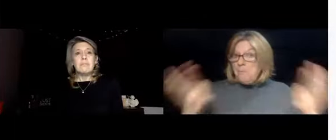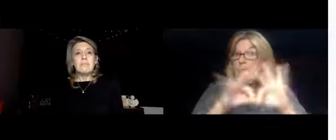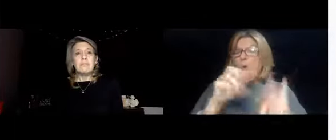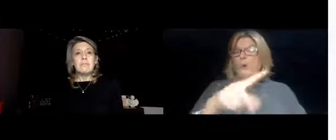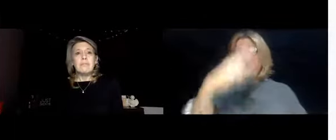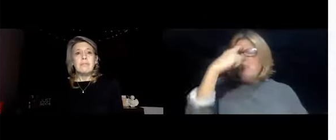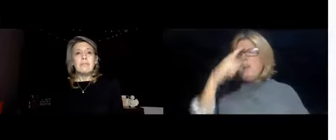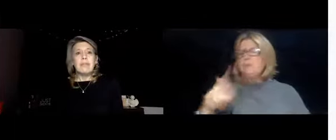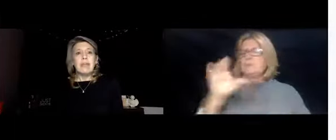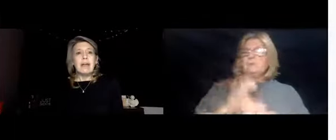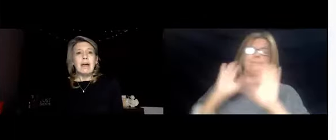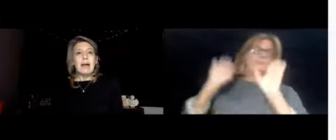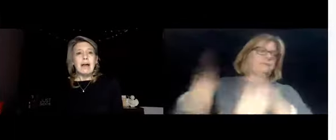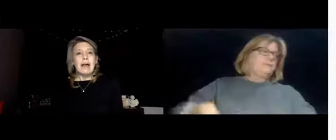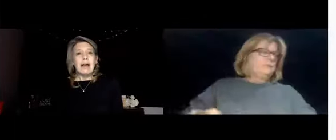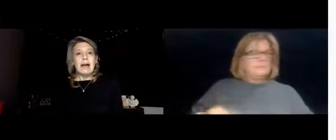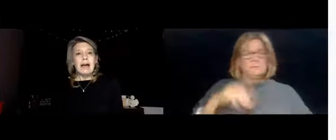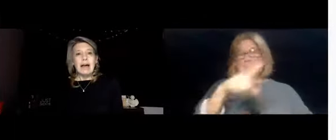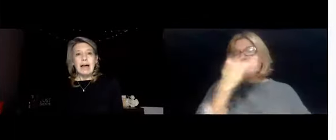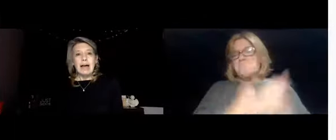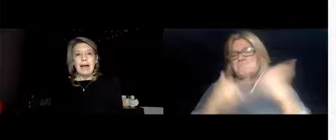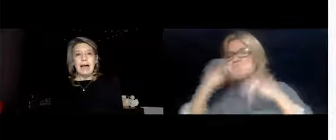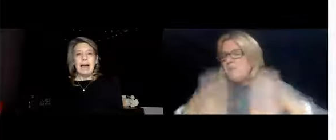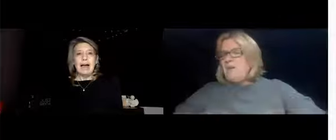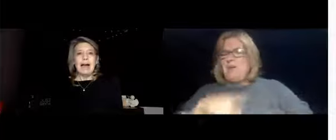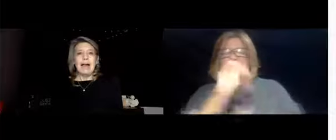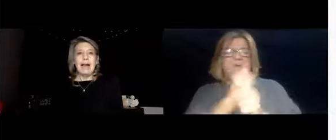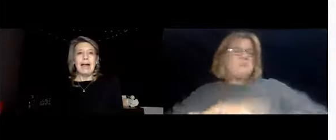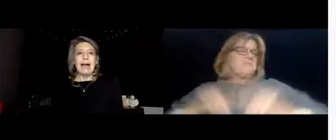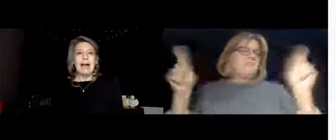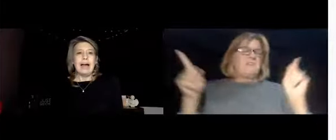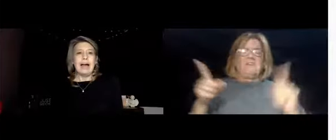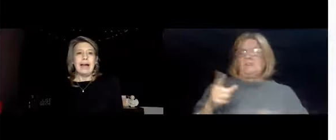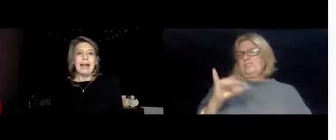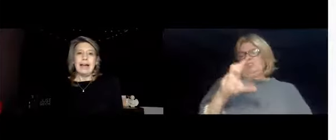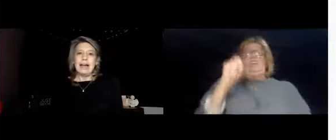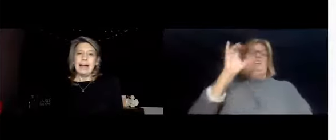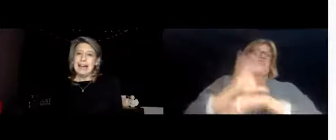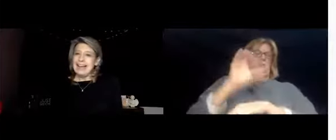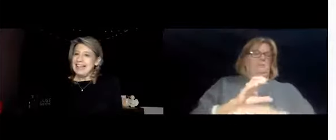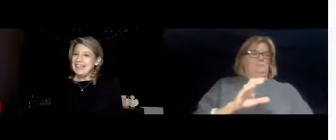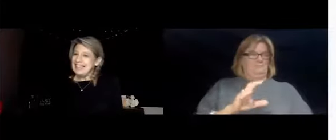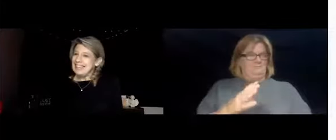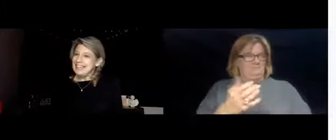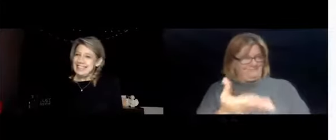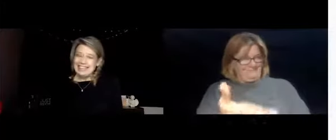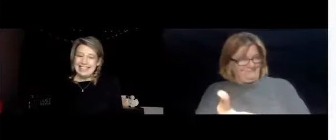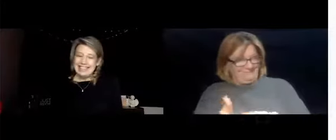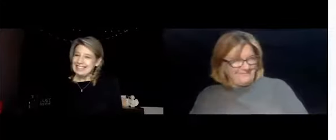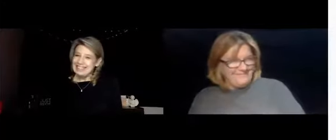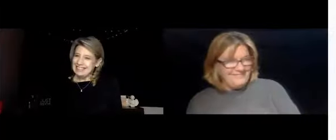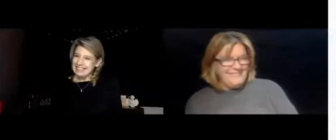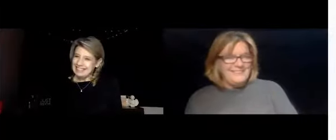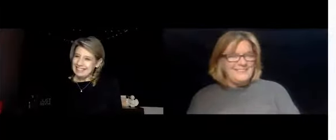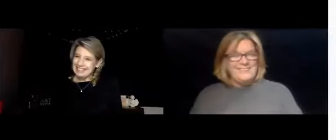both religious and non-religious assignments are equally as important? Because sometimes people can think, oh, it's just church. It doesn't matter if you make